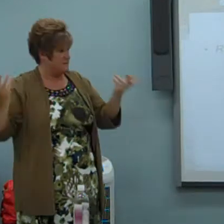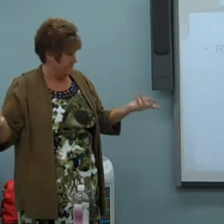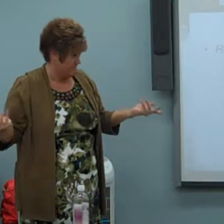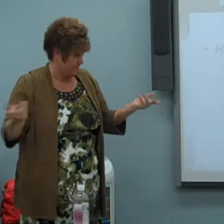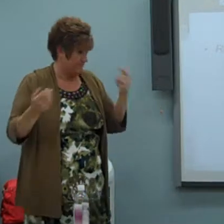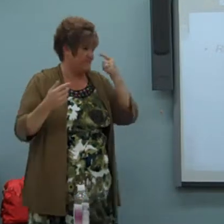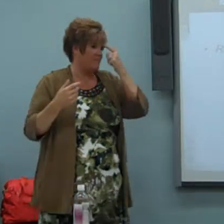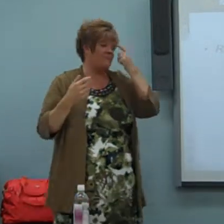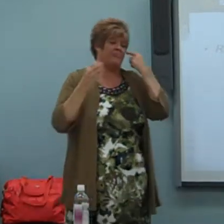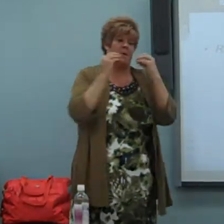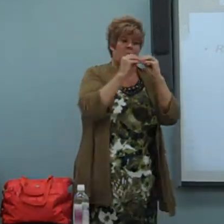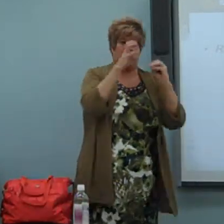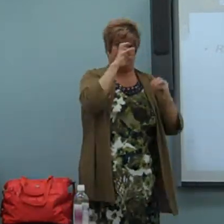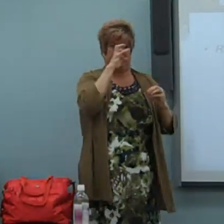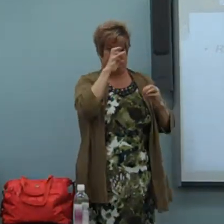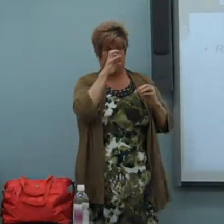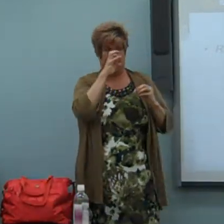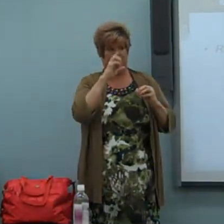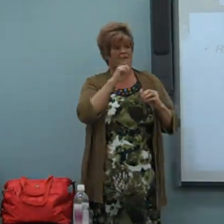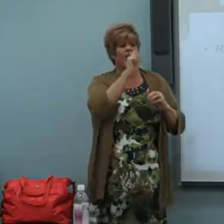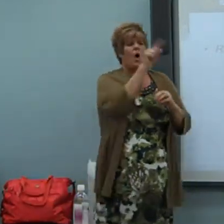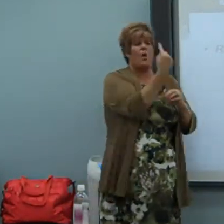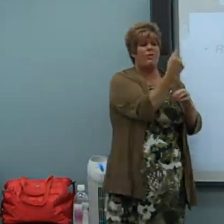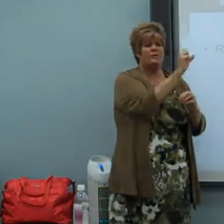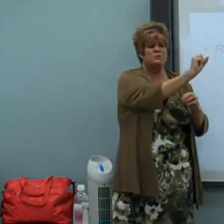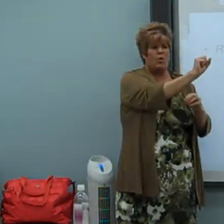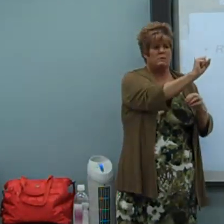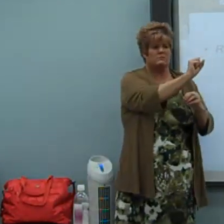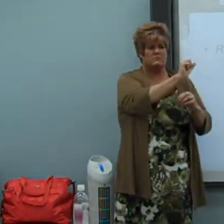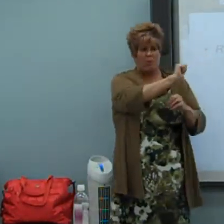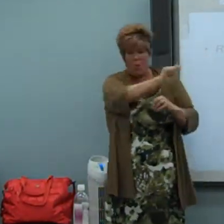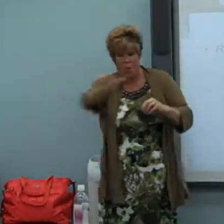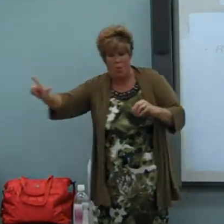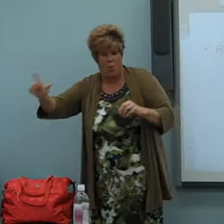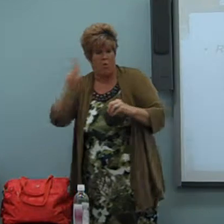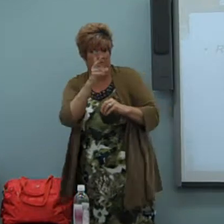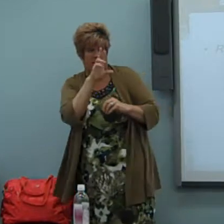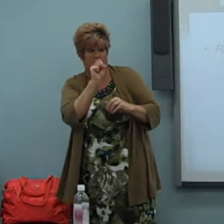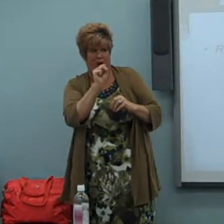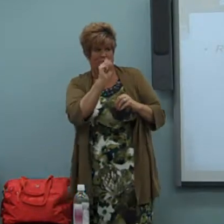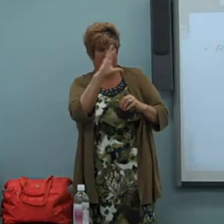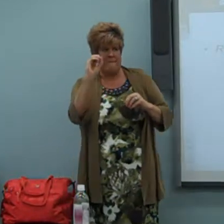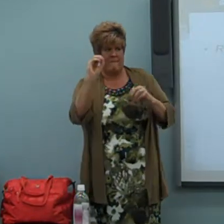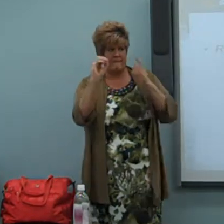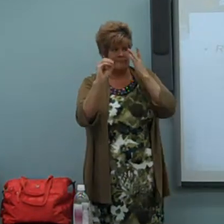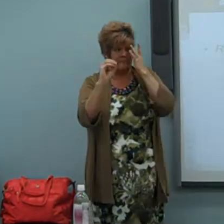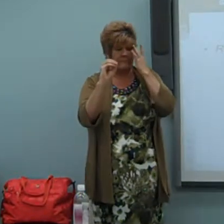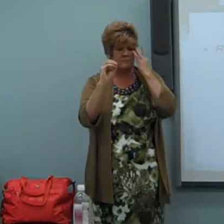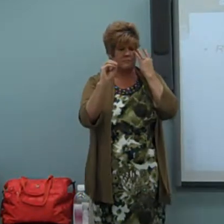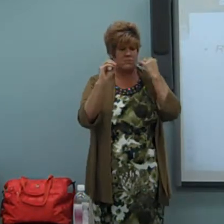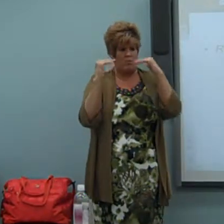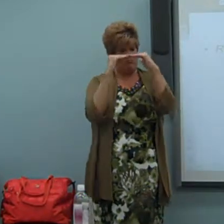FCC is making a lot of changes. They have become a lot more strict. It's not only insurance, and understand it is all VRS